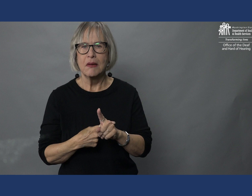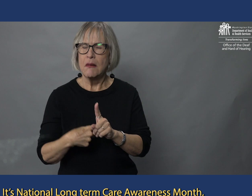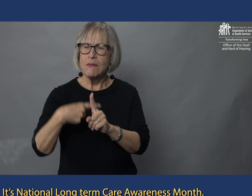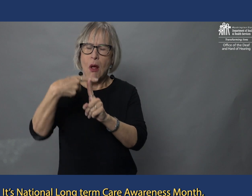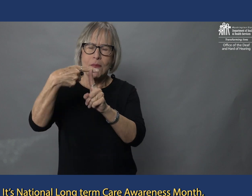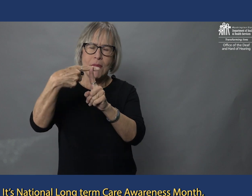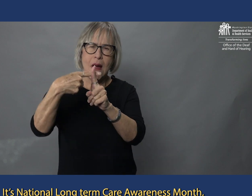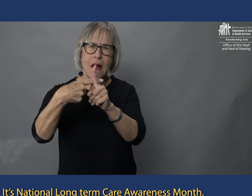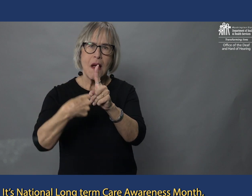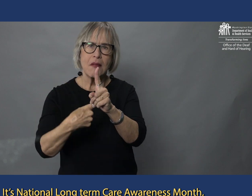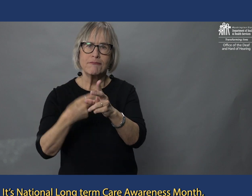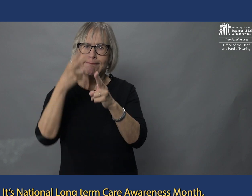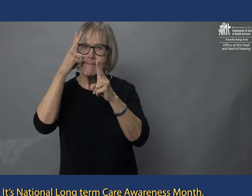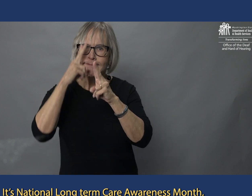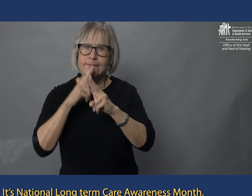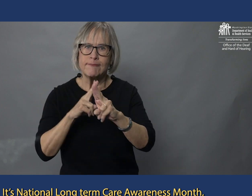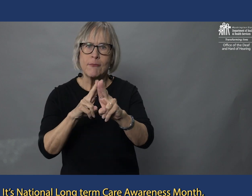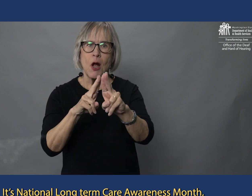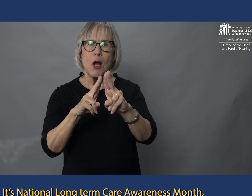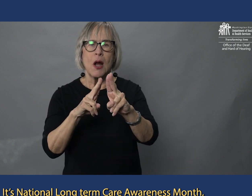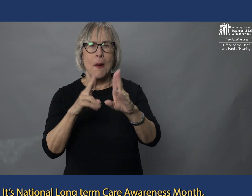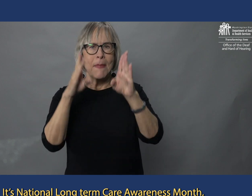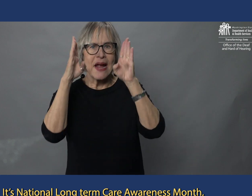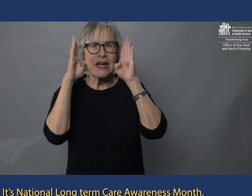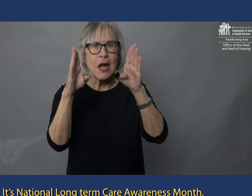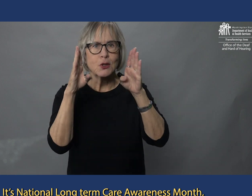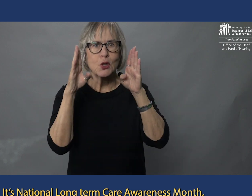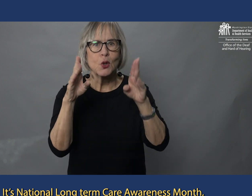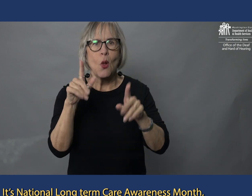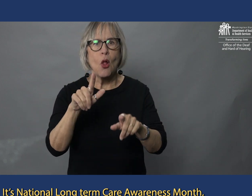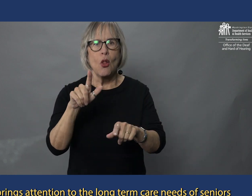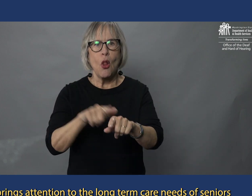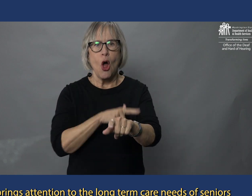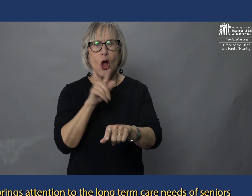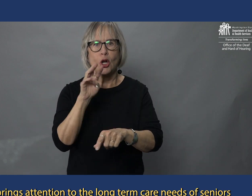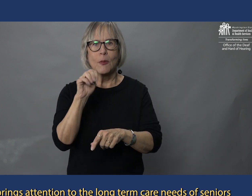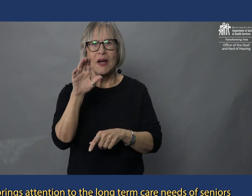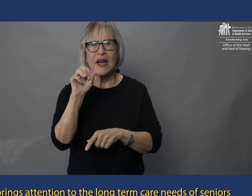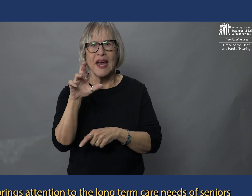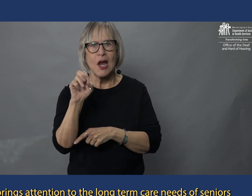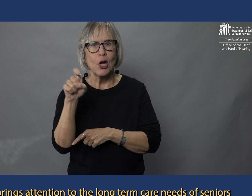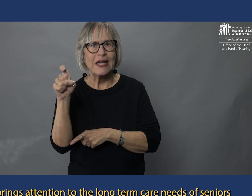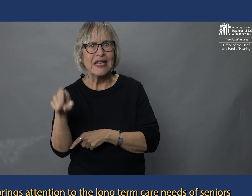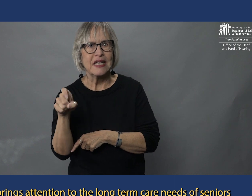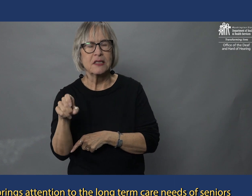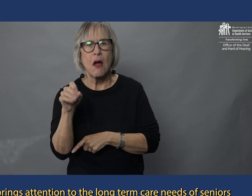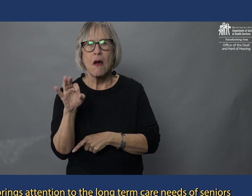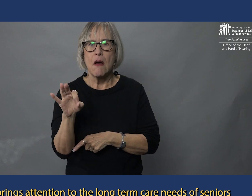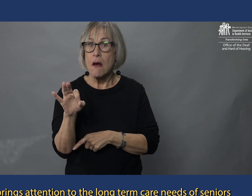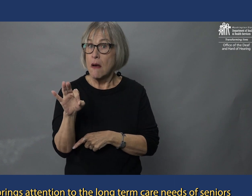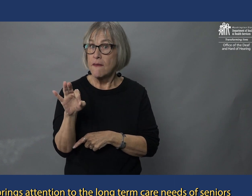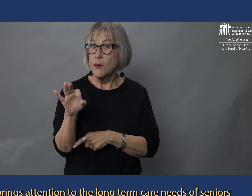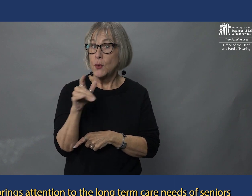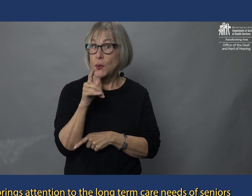It's National Long-Term Care Awareness Month, a month-long observance that brings attention to the long-term care needs of seniors and people